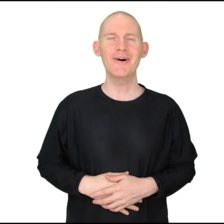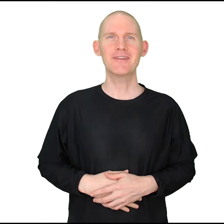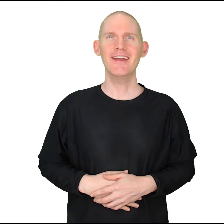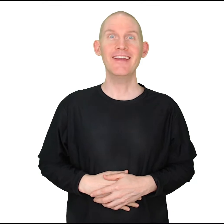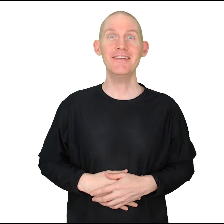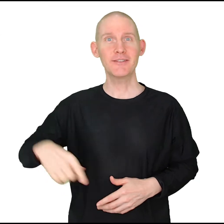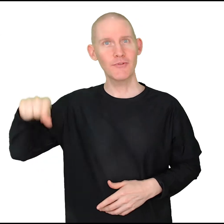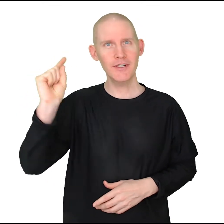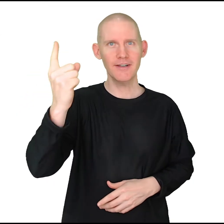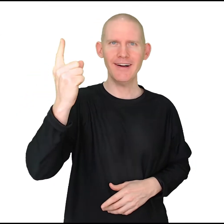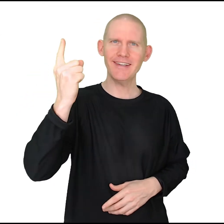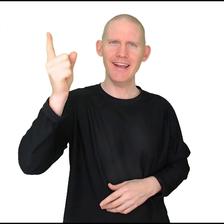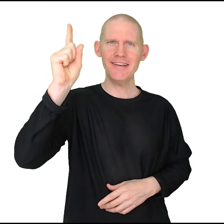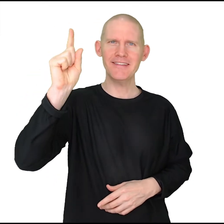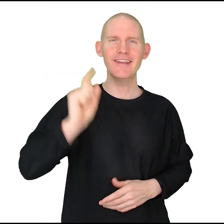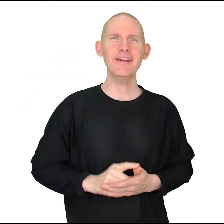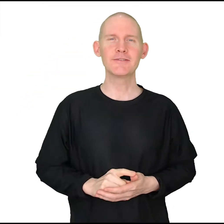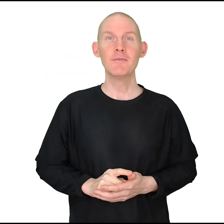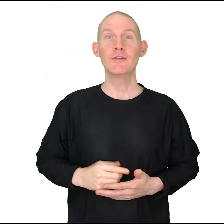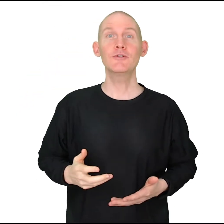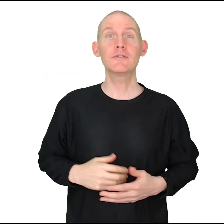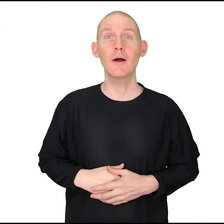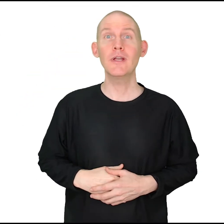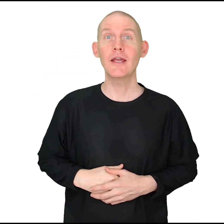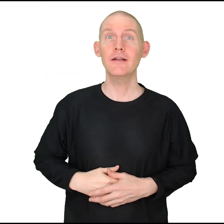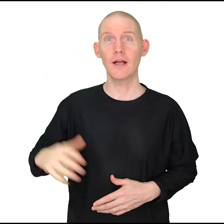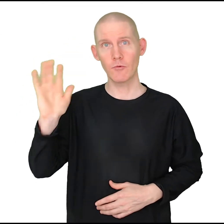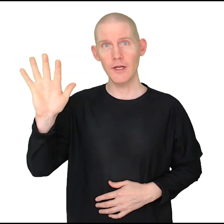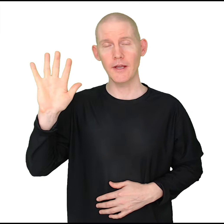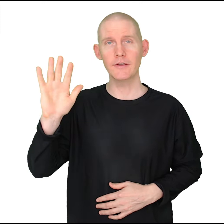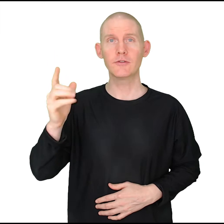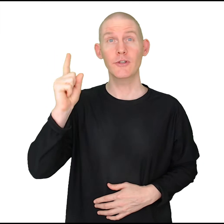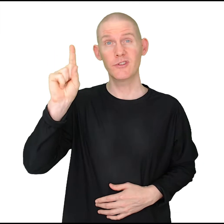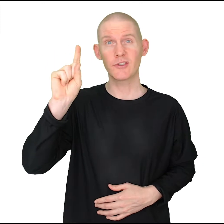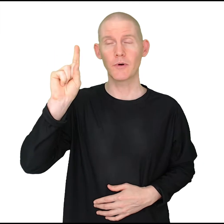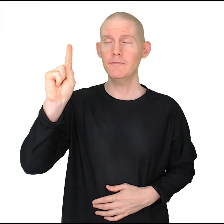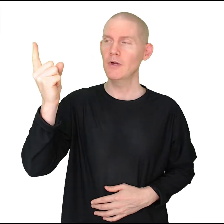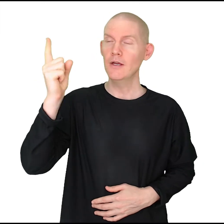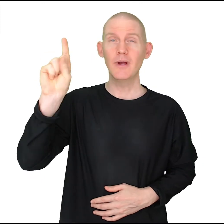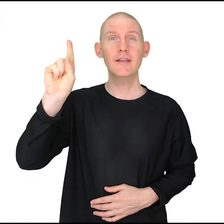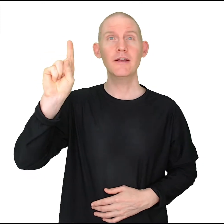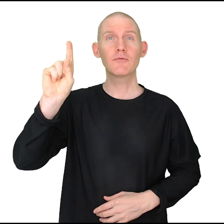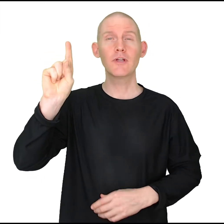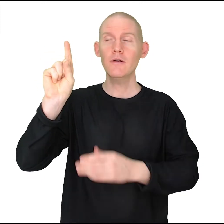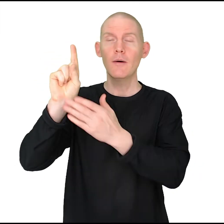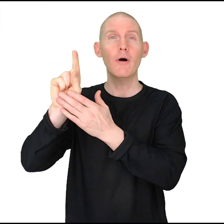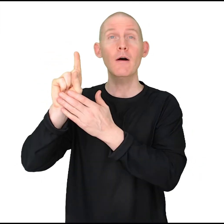Okay, index finger again. Yes, use your dominant hand. I'm right-handed, so I'll use this one. Make the index finger palm